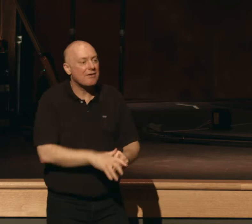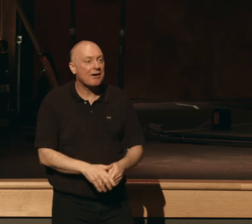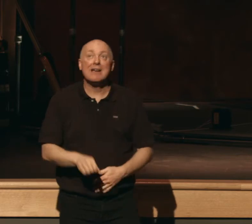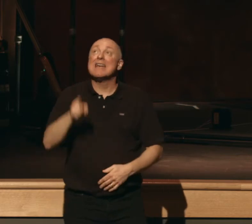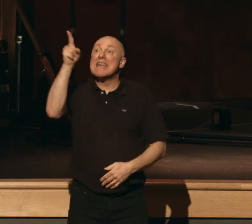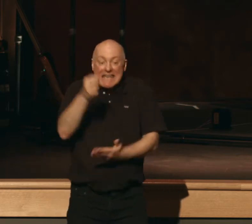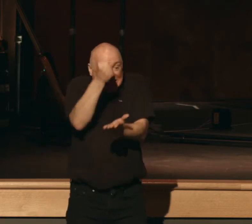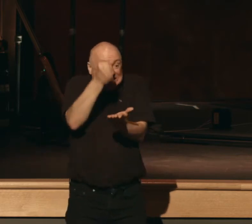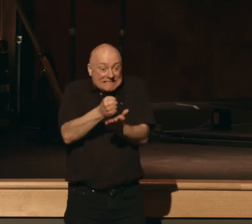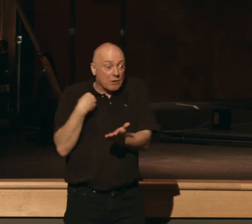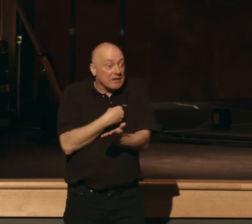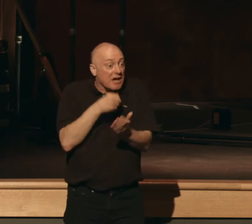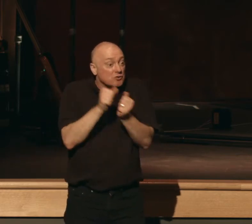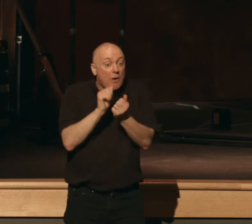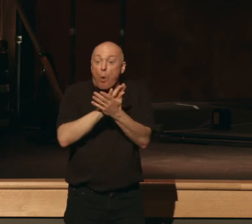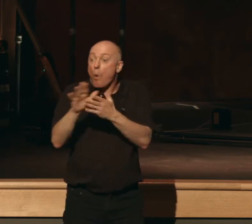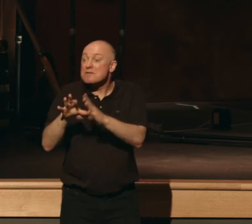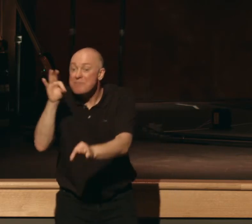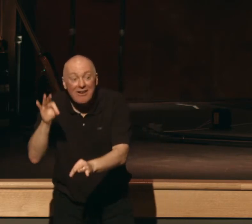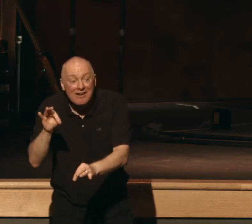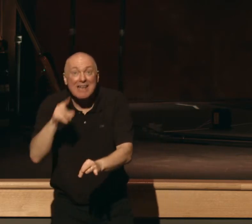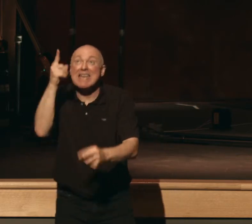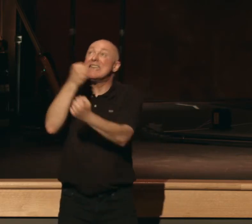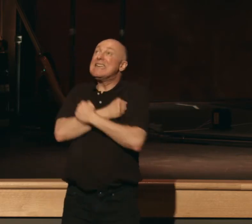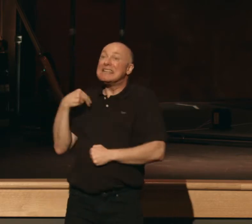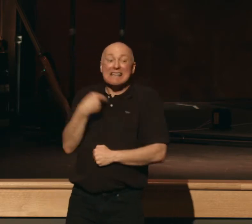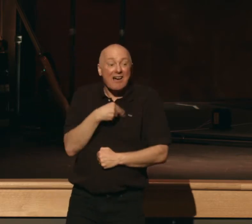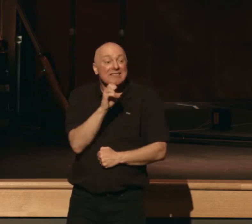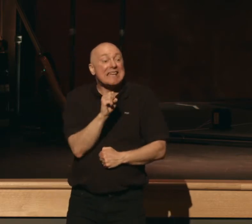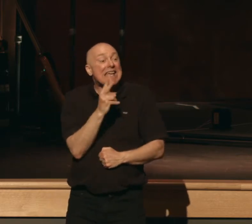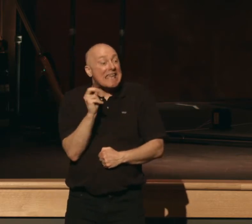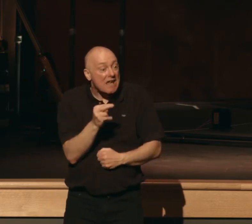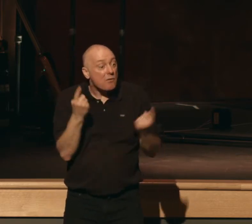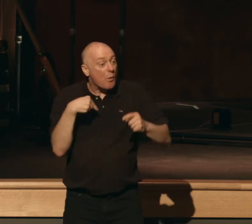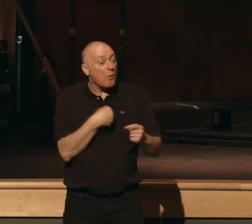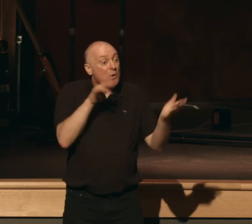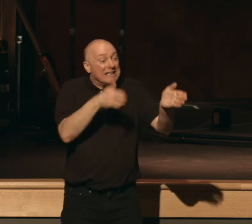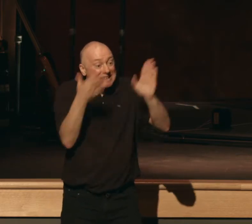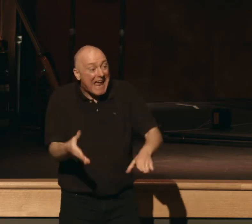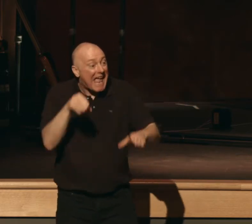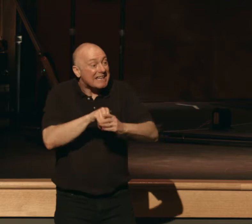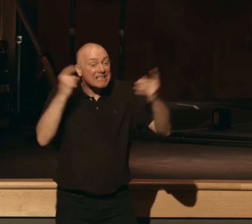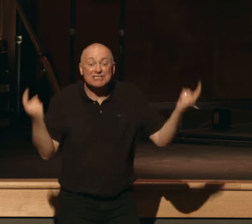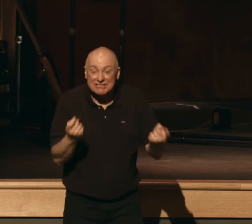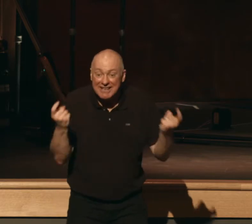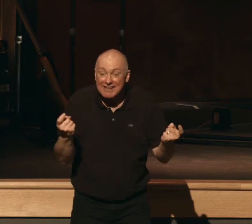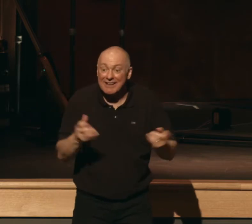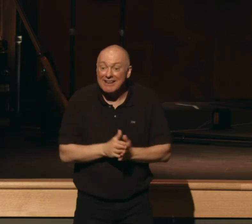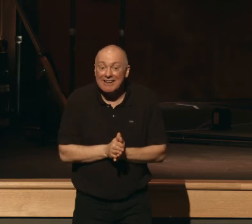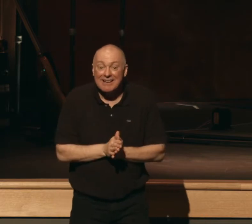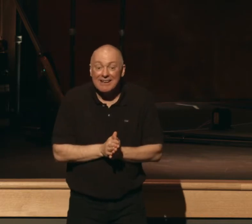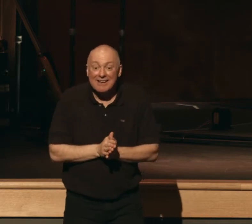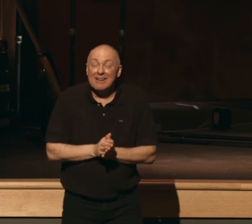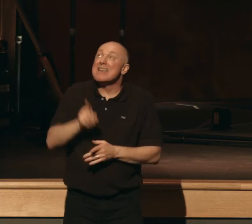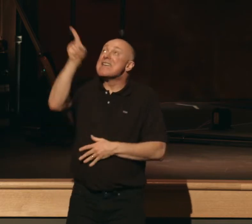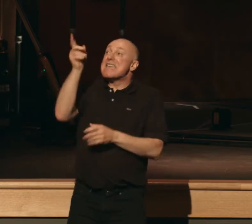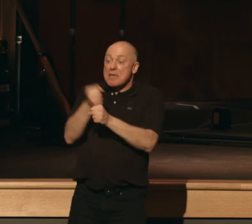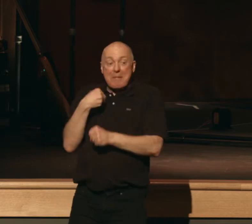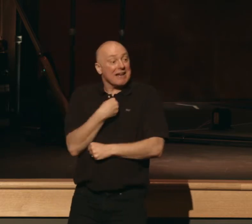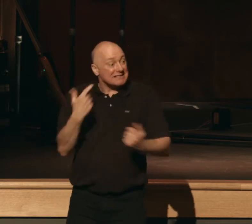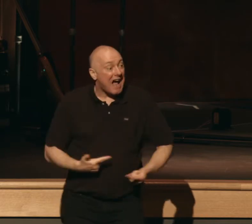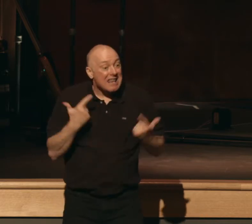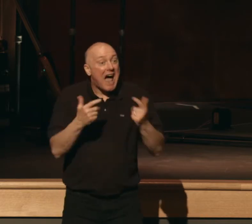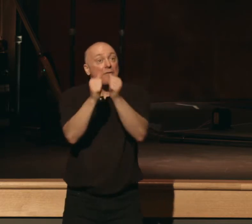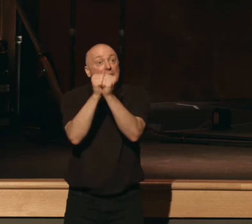He sealed us with his promised Holy Spirit. He loved us even when we were dead in our sin. He made us